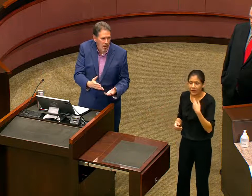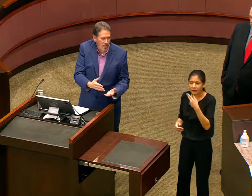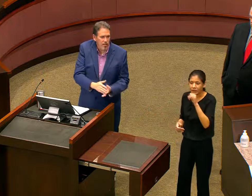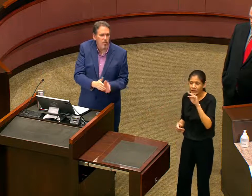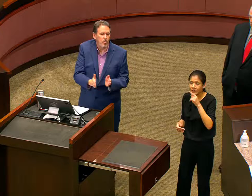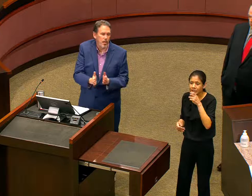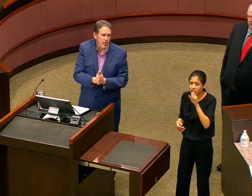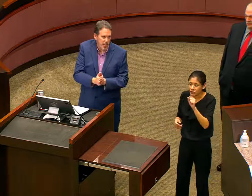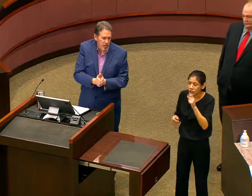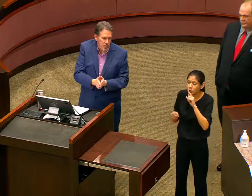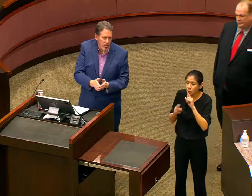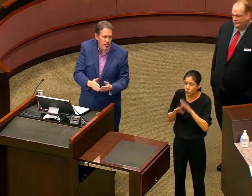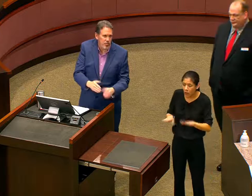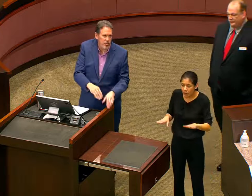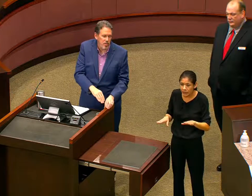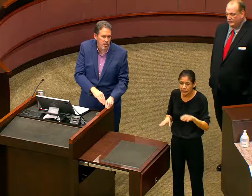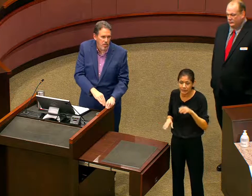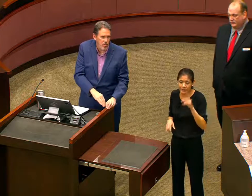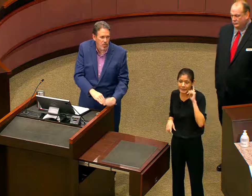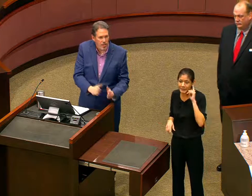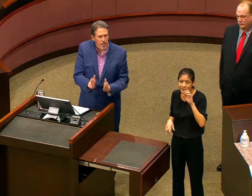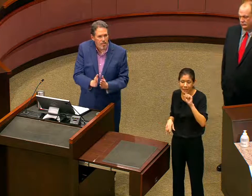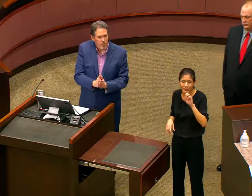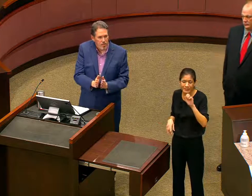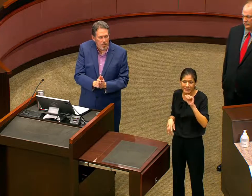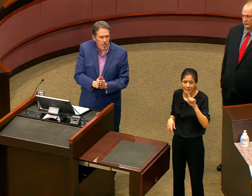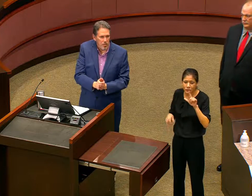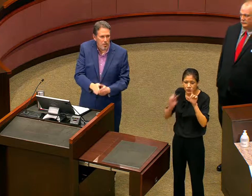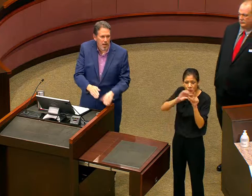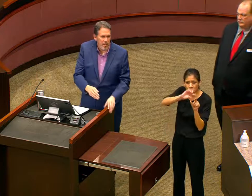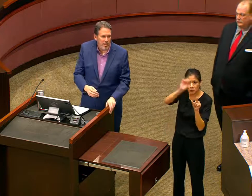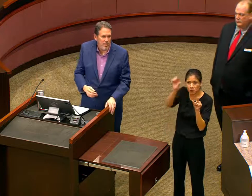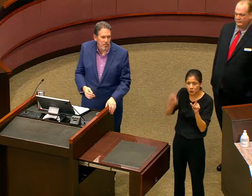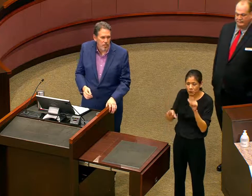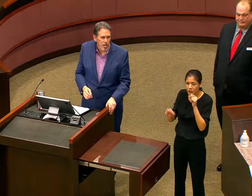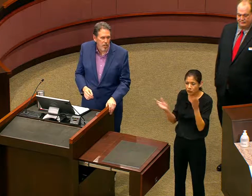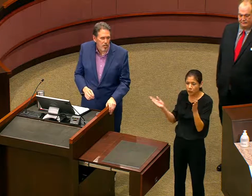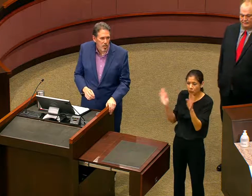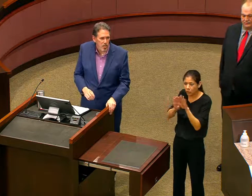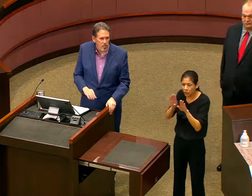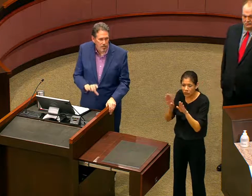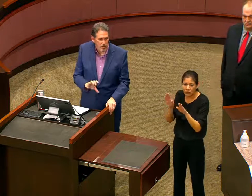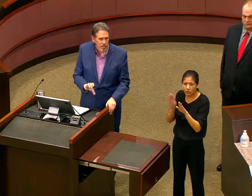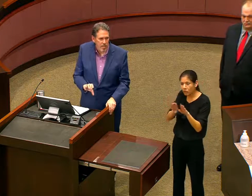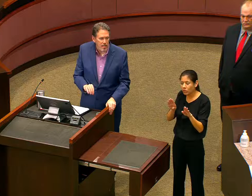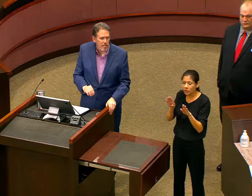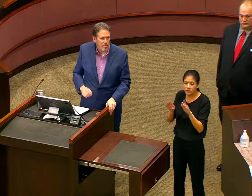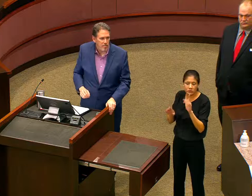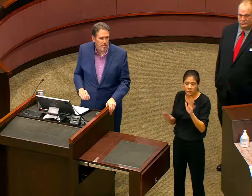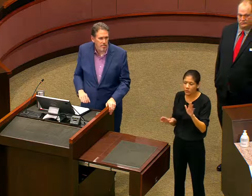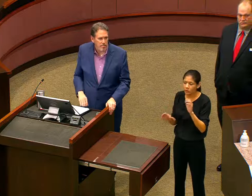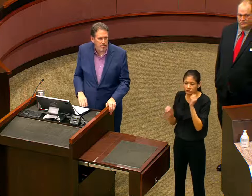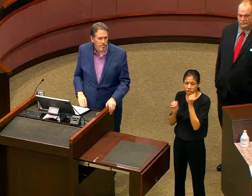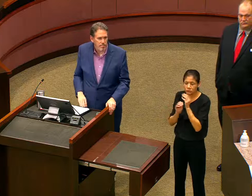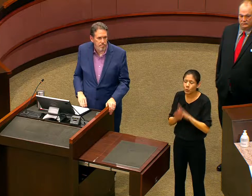are quiet. We have sound seals so that they don't, you know, smack against the frame. It's all deadened.